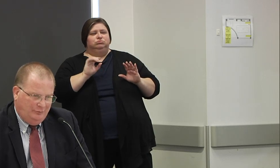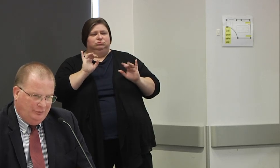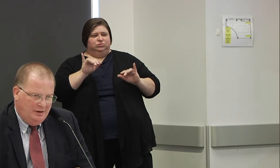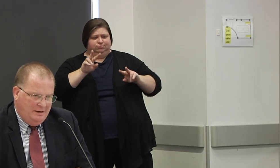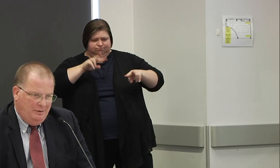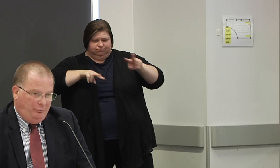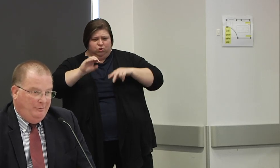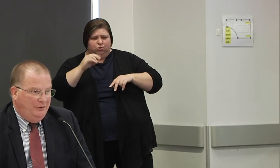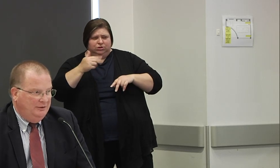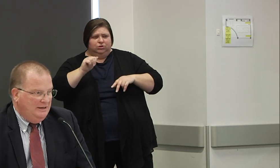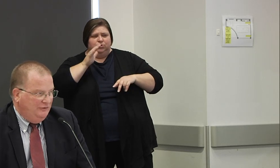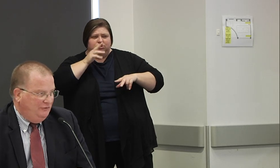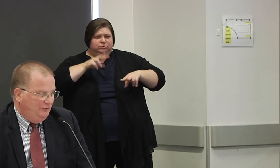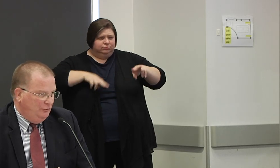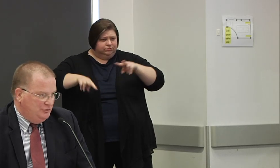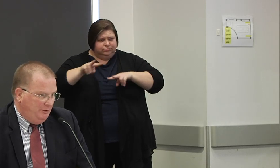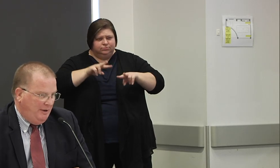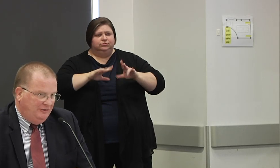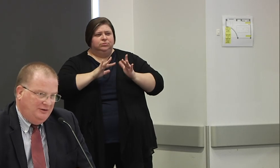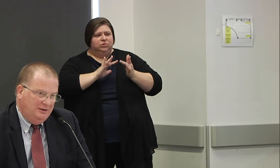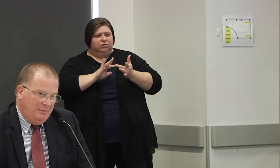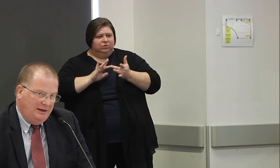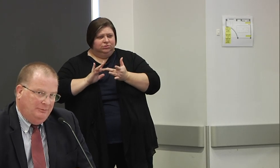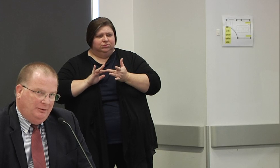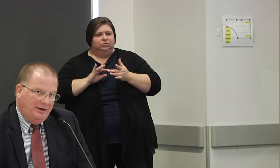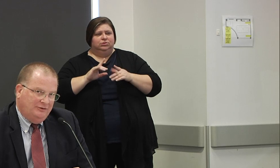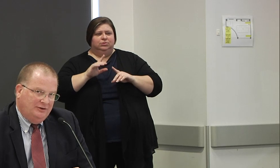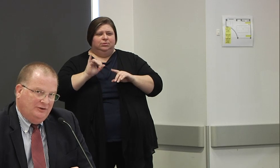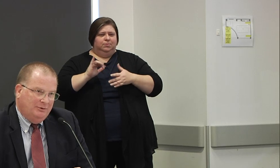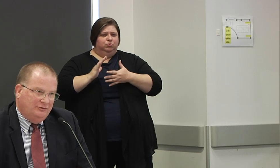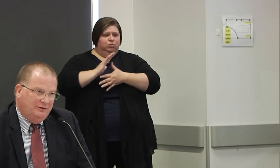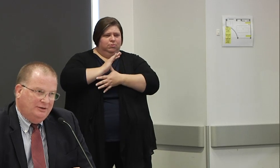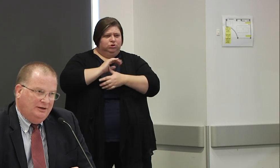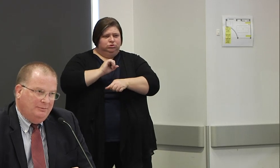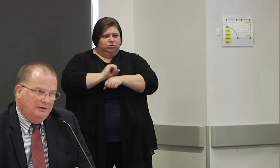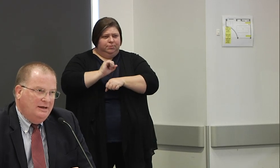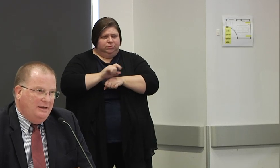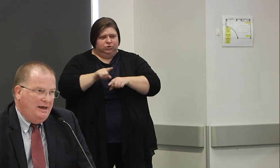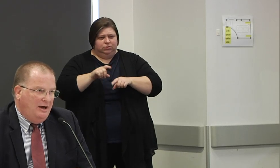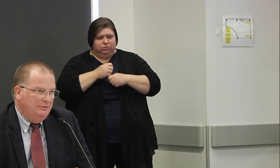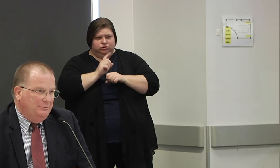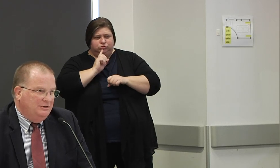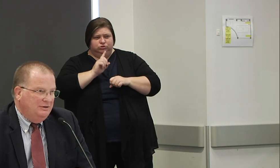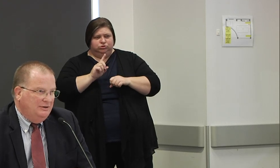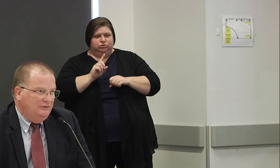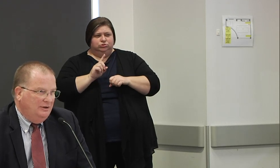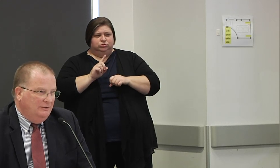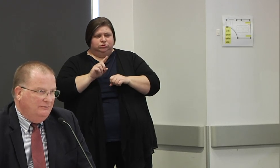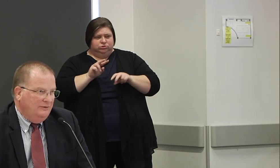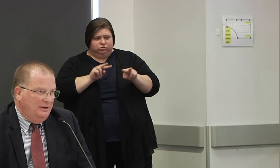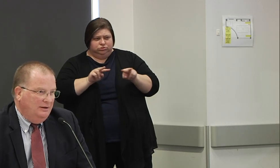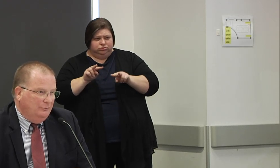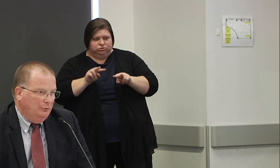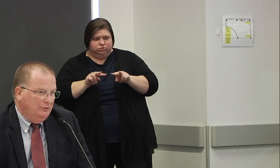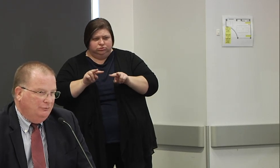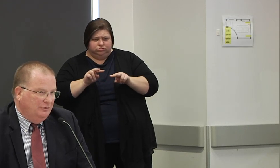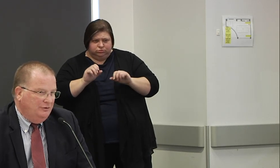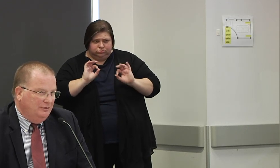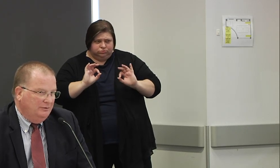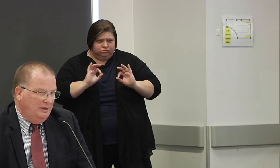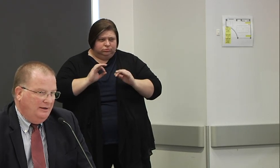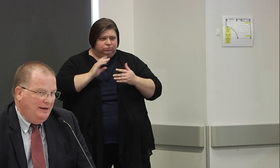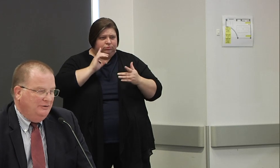work primarily as surge capacity and backup capacity, especially thinking about how to meet the needs of rural and